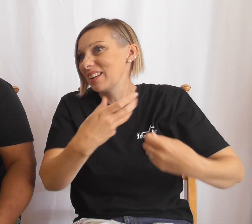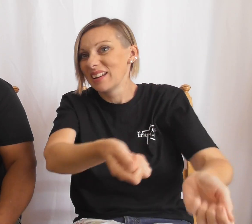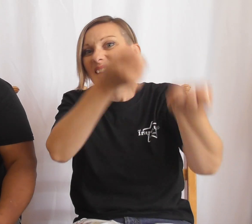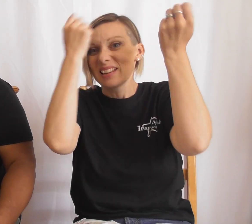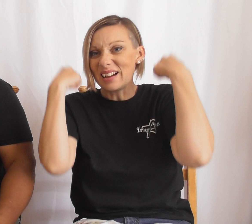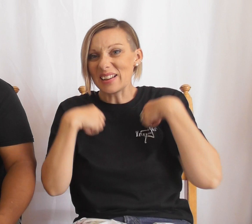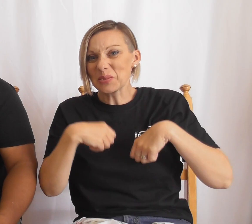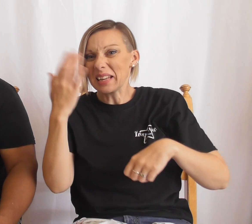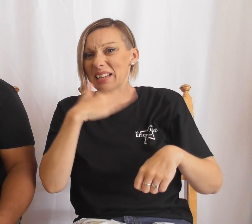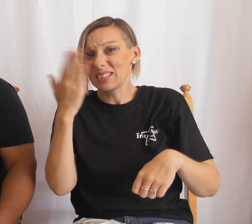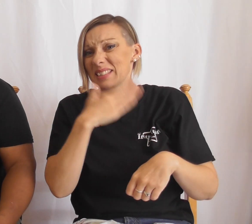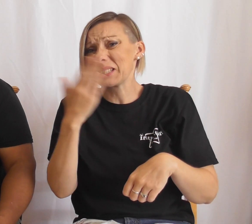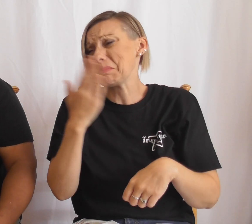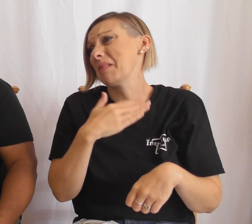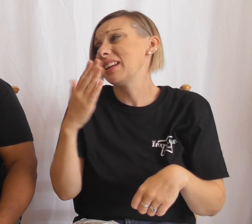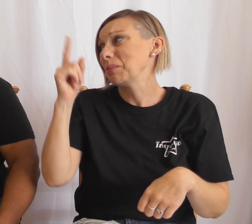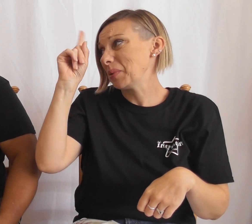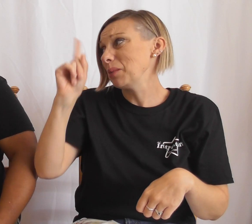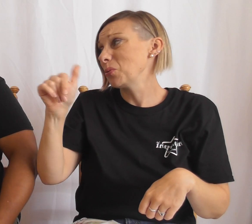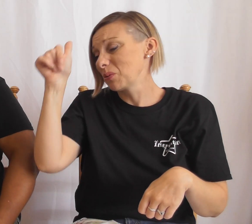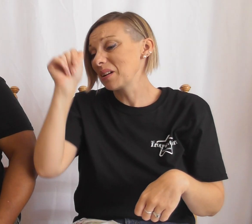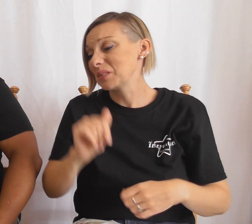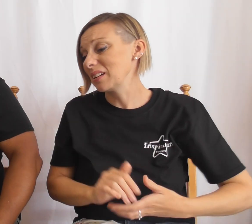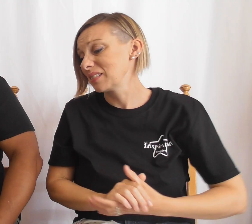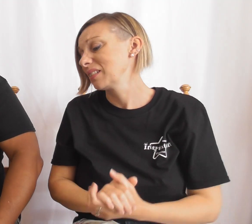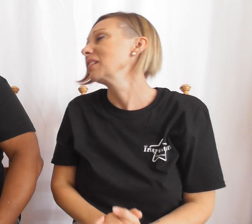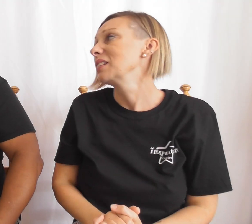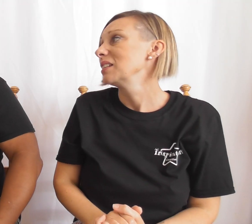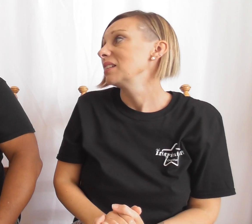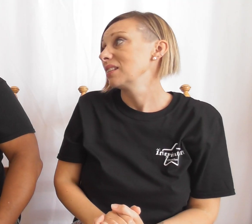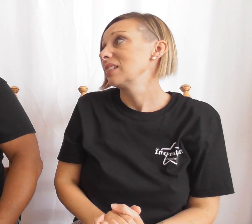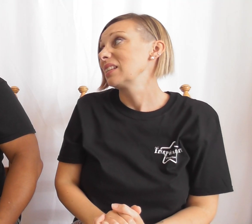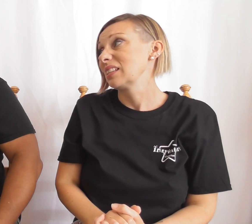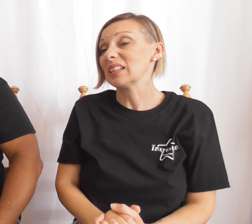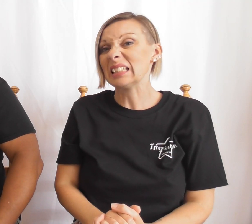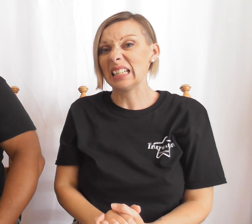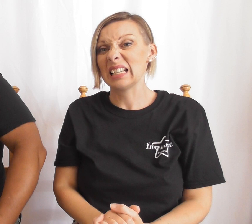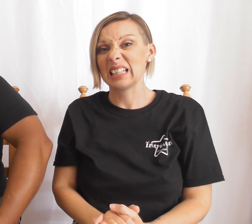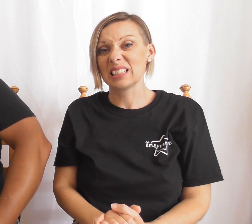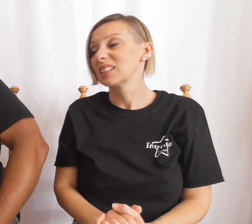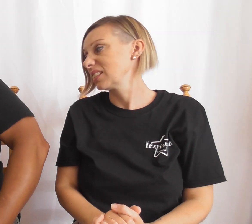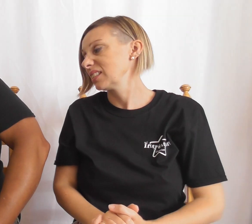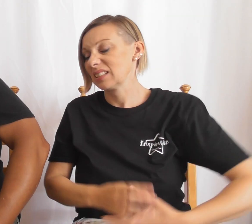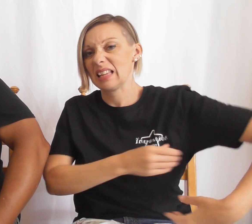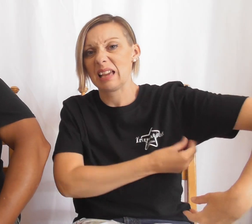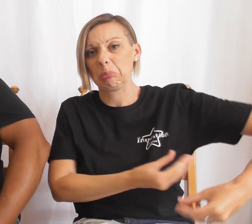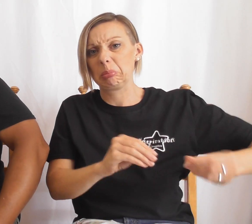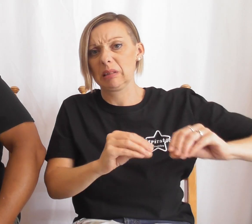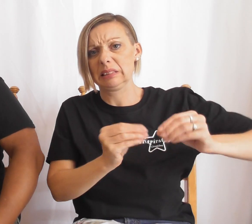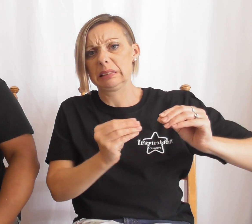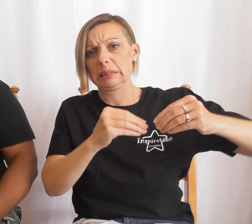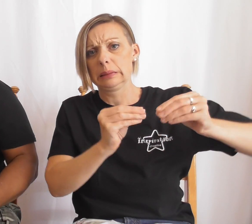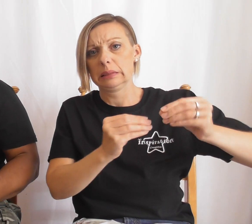on again, and that's when it gets smelly and people will notice. Clothes get stiff as well. Yeah. Under those bits, they might